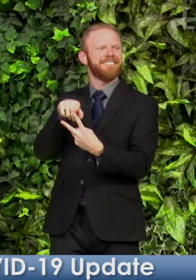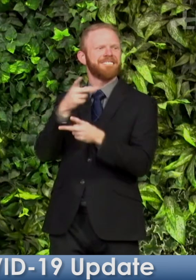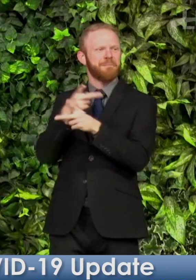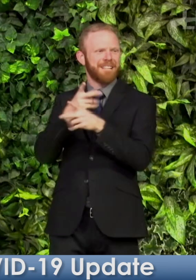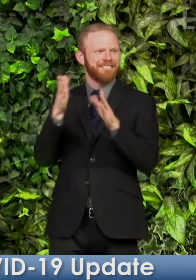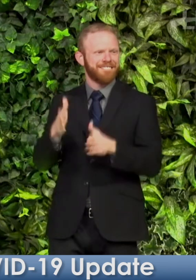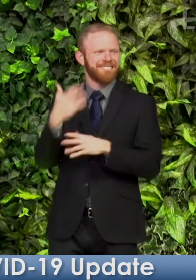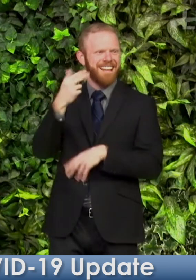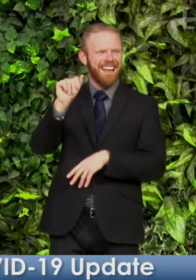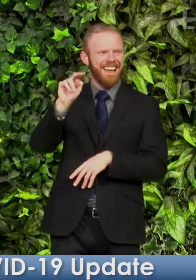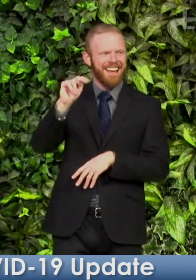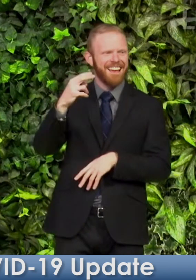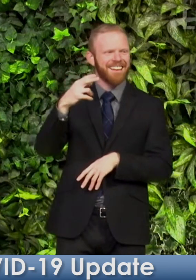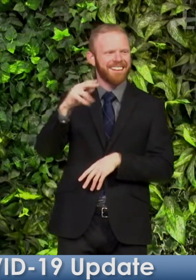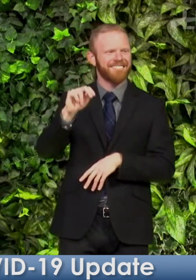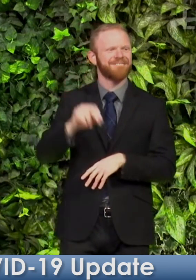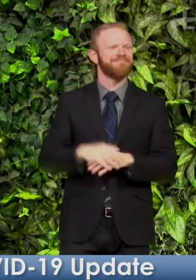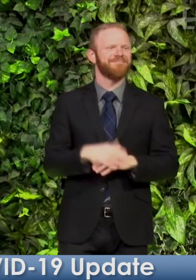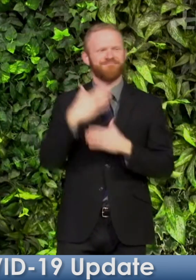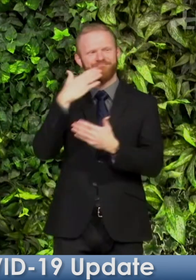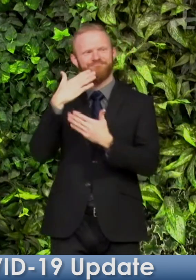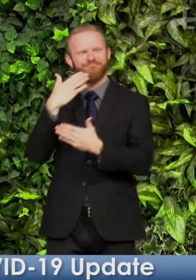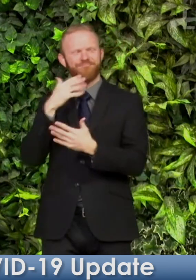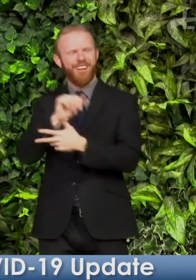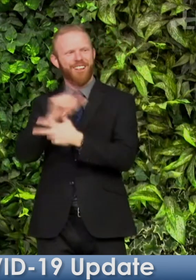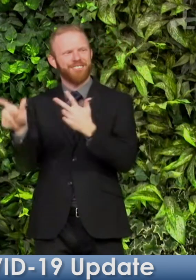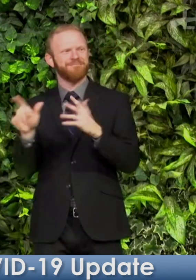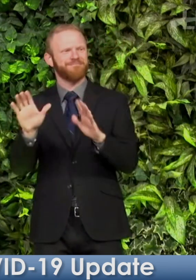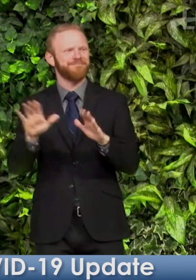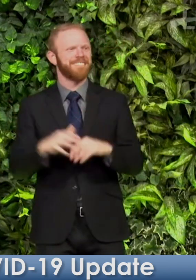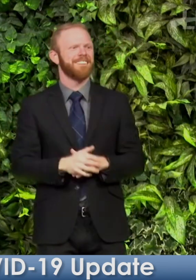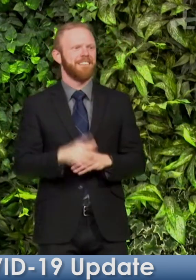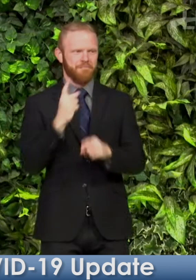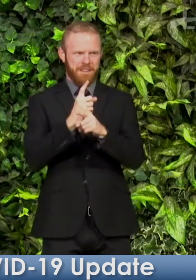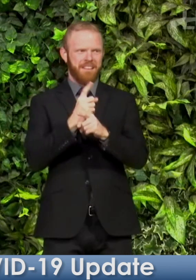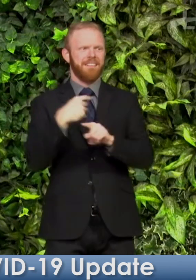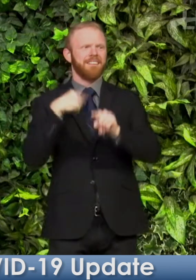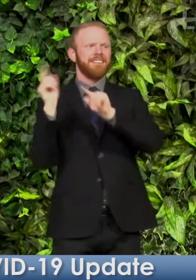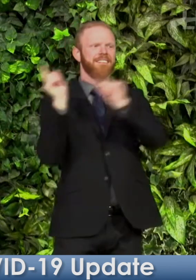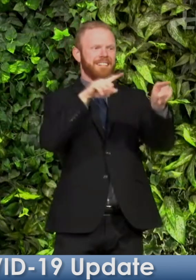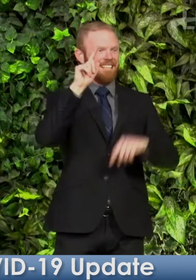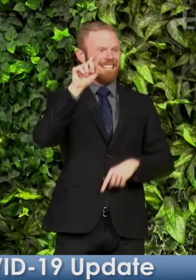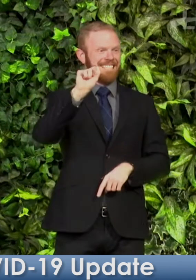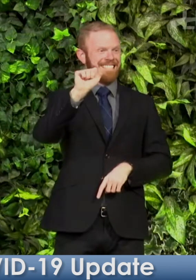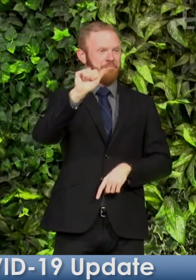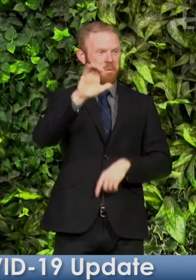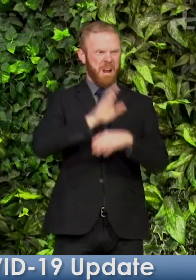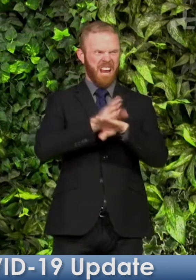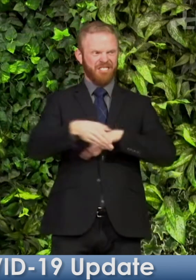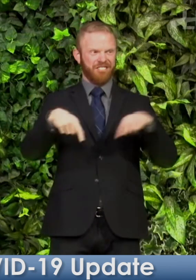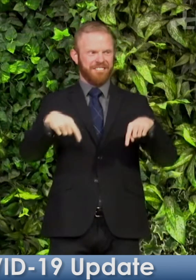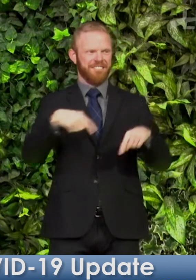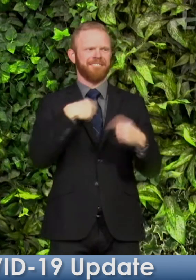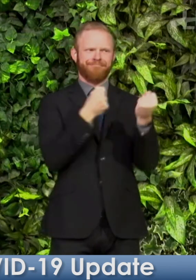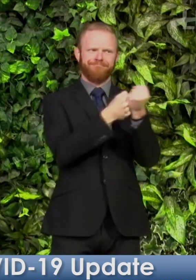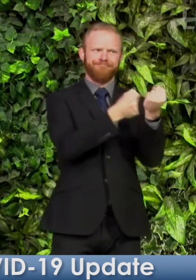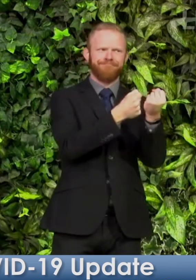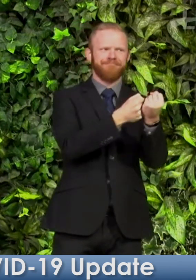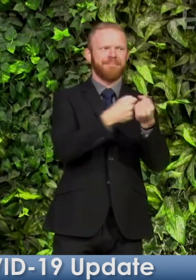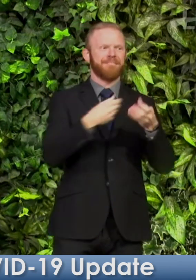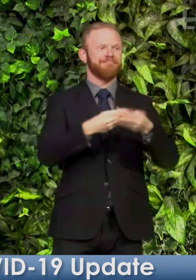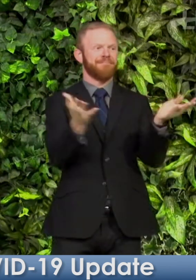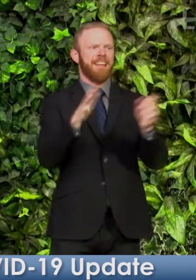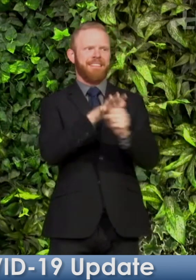after this to Sacramento to make sure we get the work done for the people of California, as the Governor alluded, and to ensure that we actually have resources and